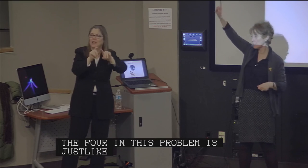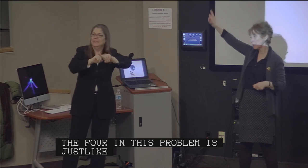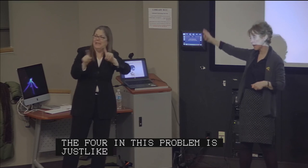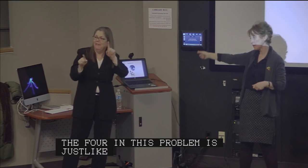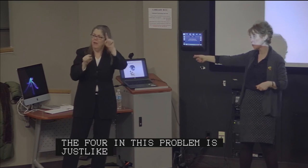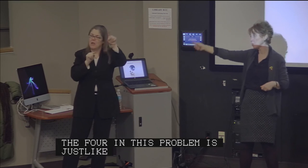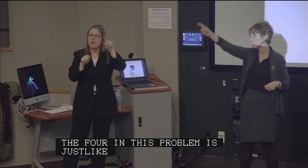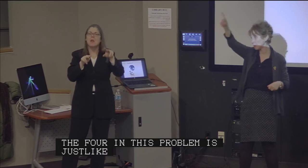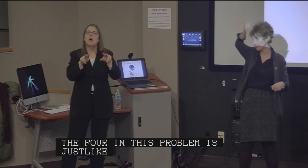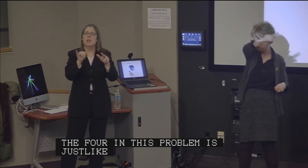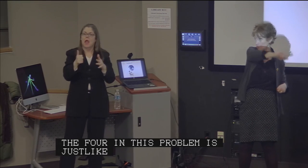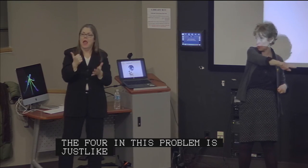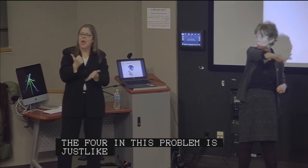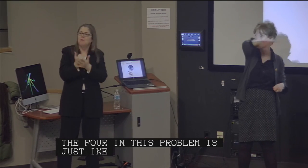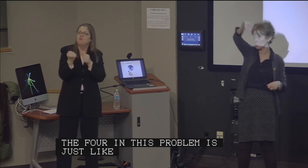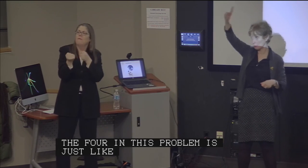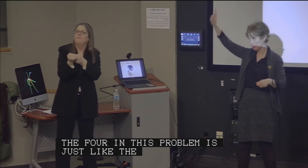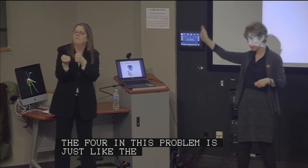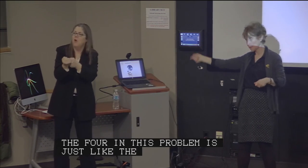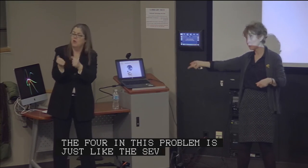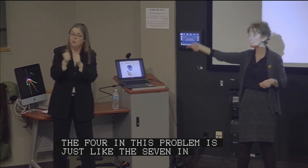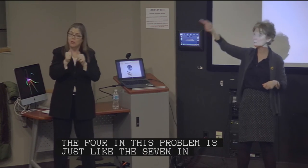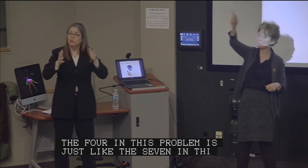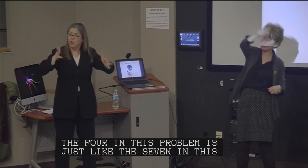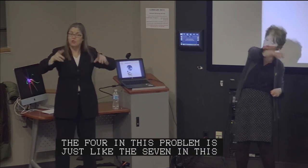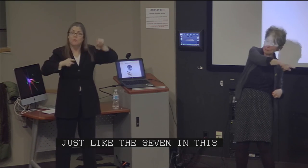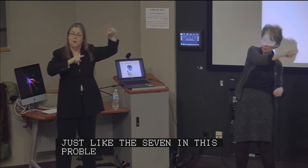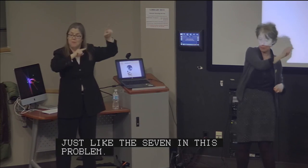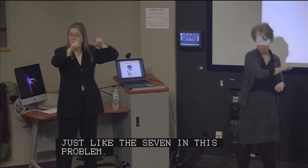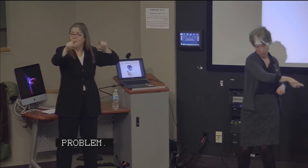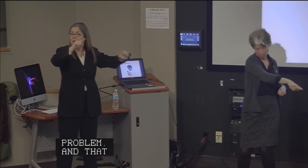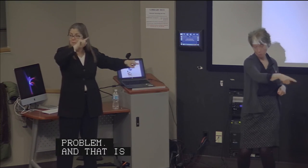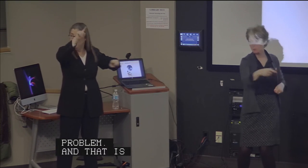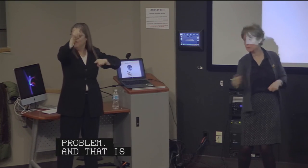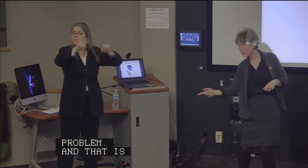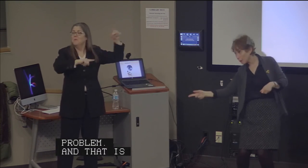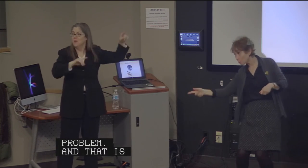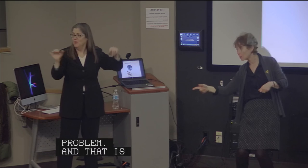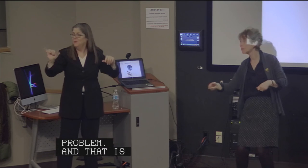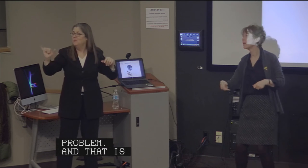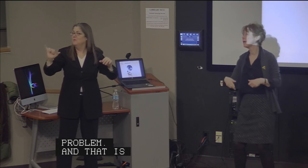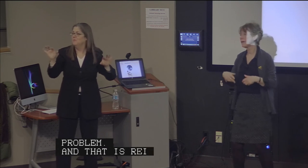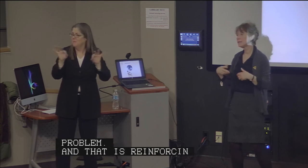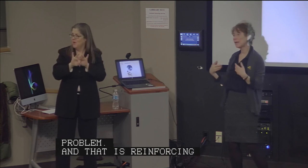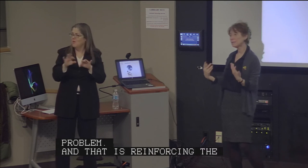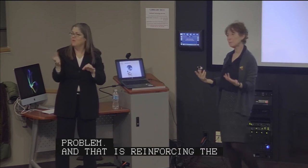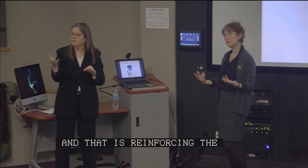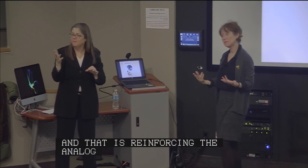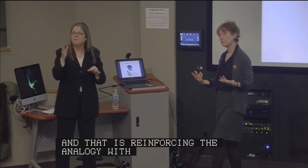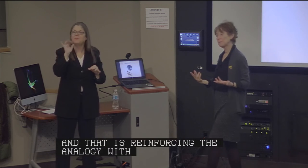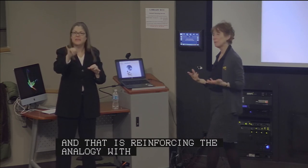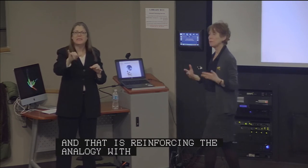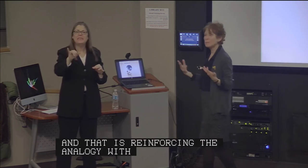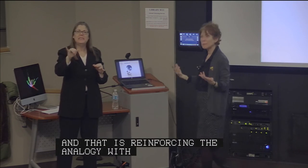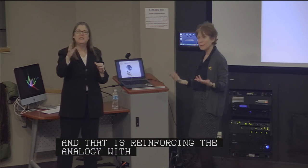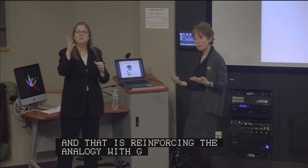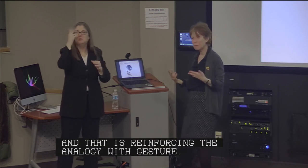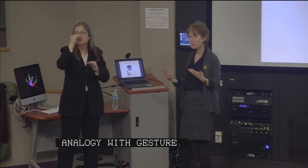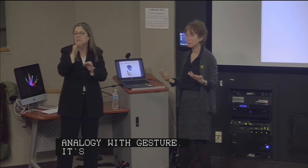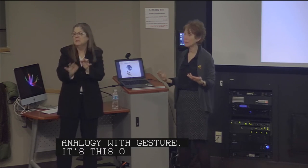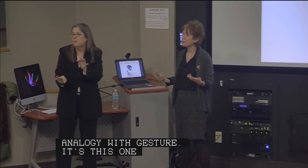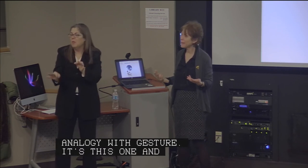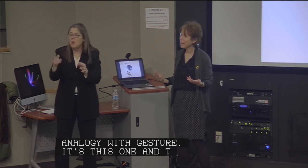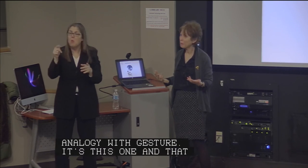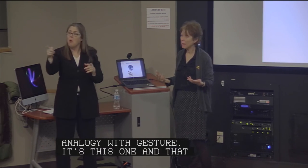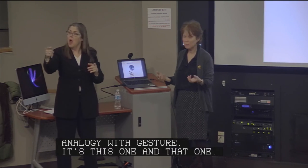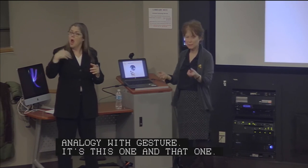reinforcing the analogy with a gesture. It's this one, and that one is that one. And that's a pretty simple, when you hear it,